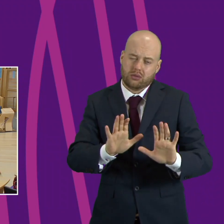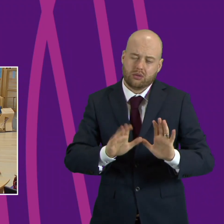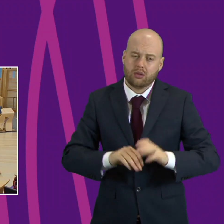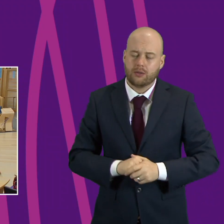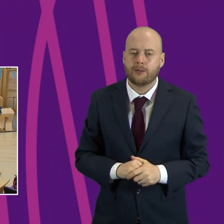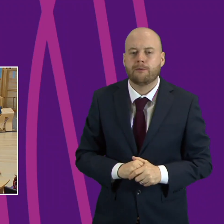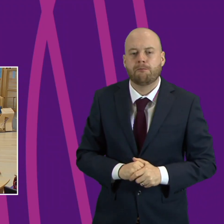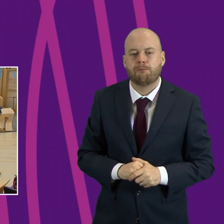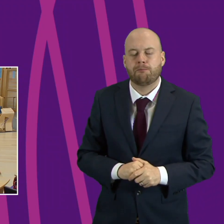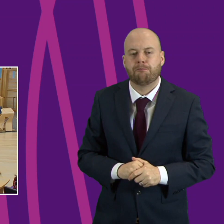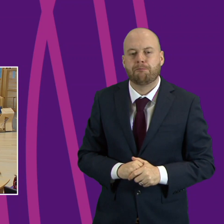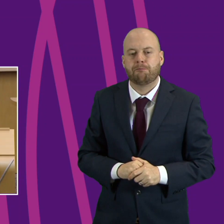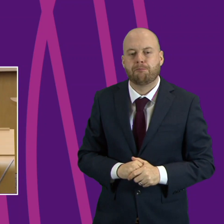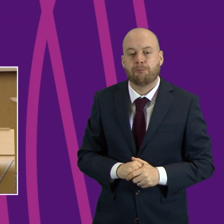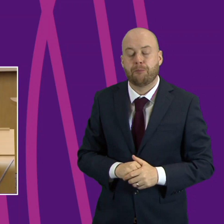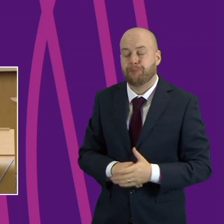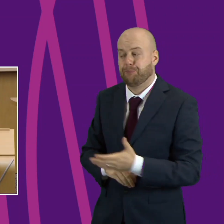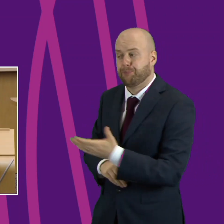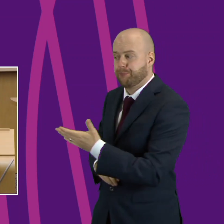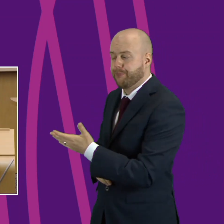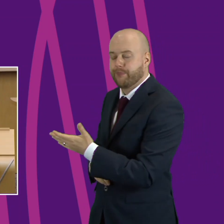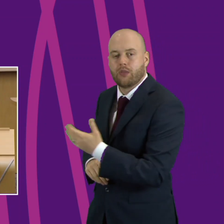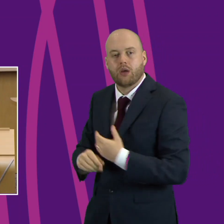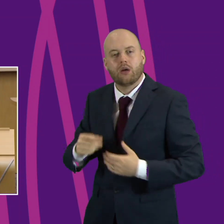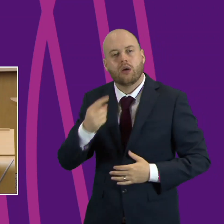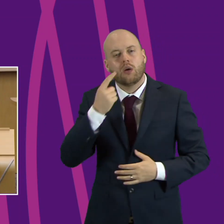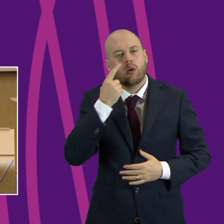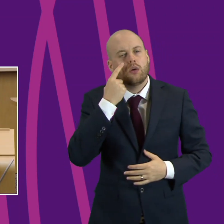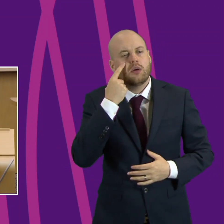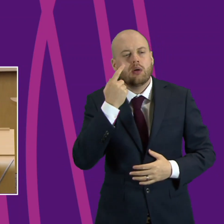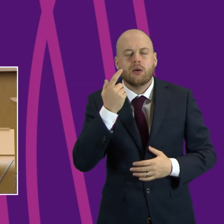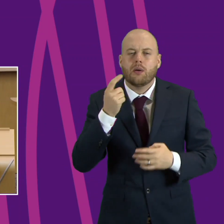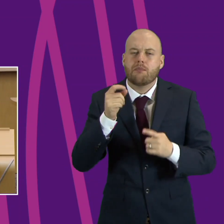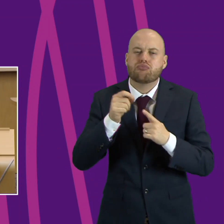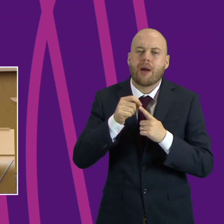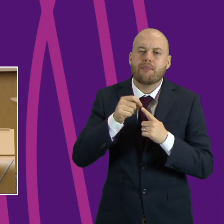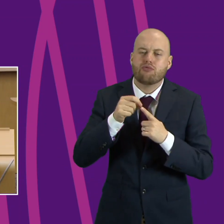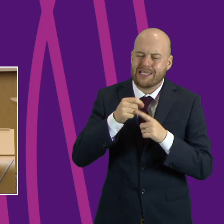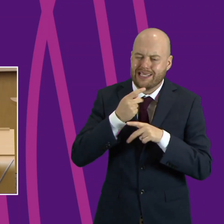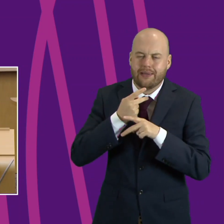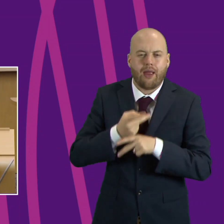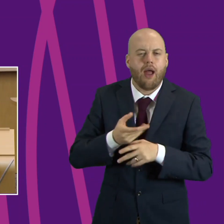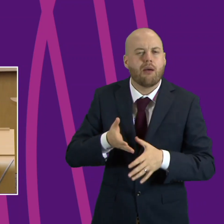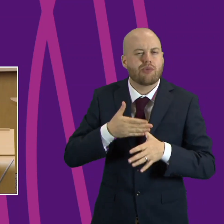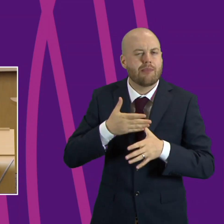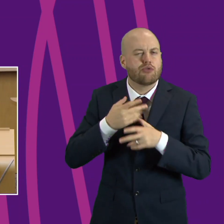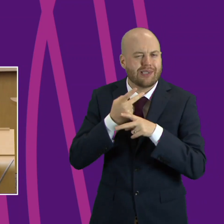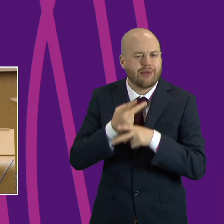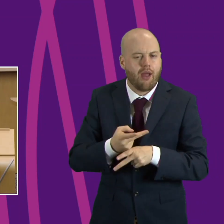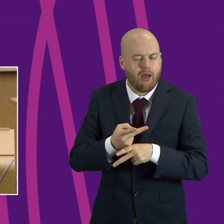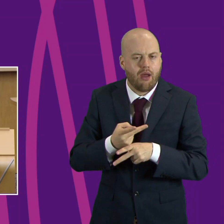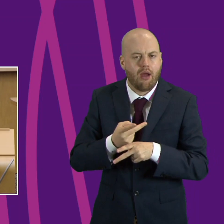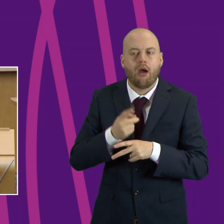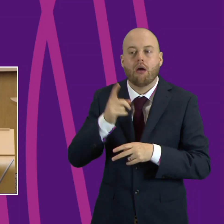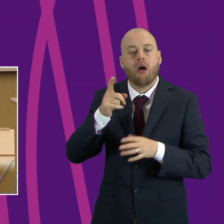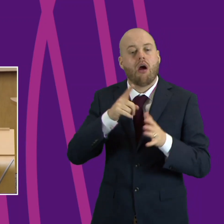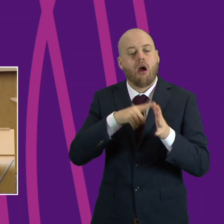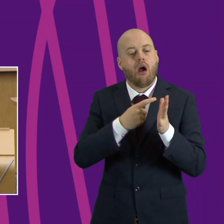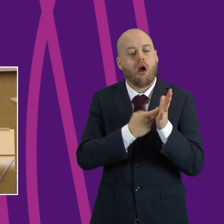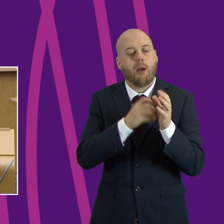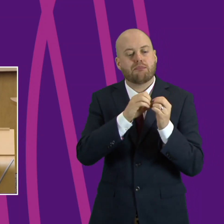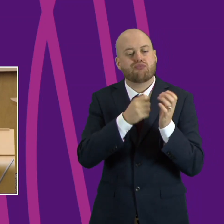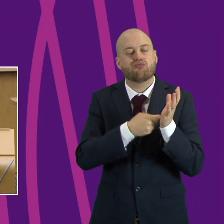been contacted as recently as today by constituents who are very concerned about the looming closure of the Abbey General Practice in Arbroath this July,